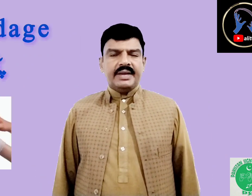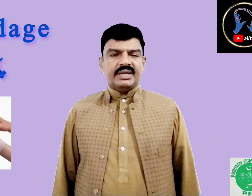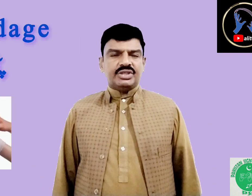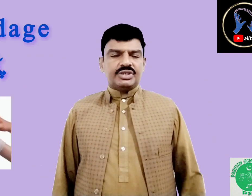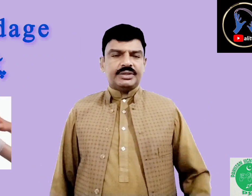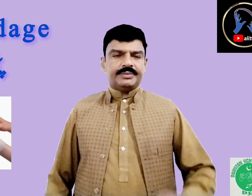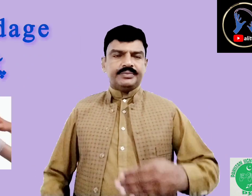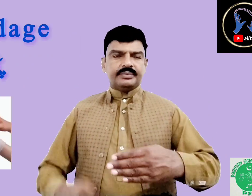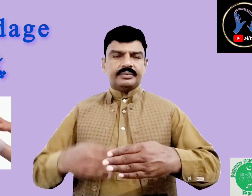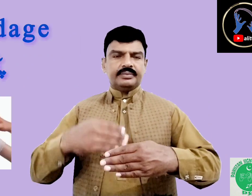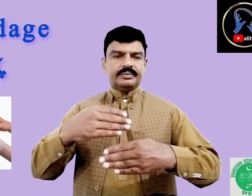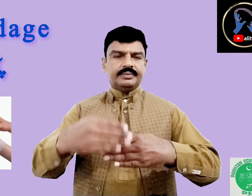bandage,